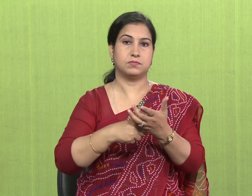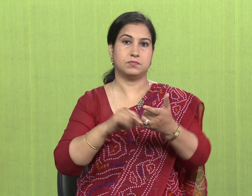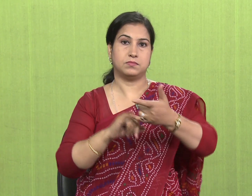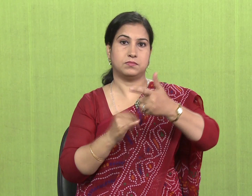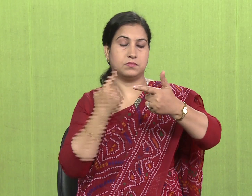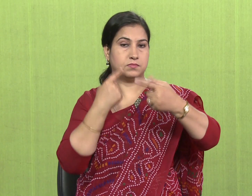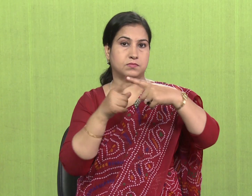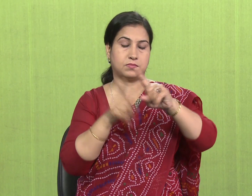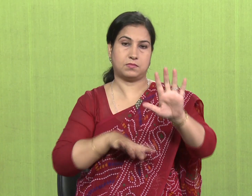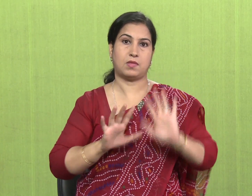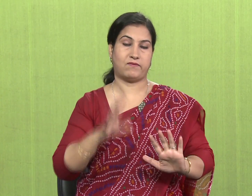We look for food,